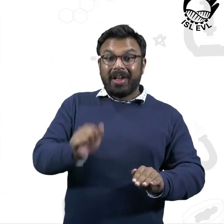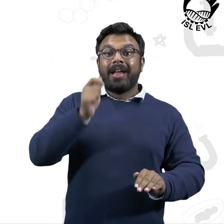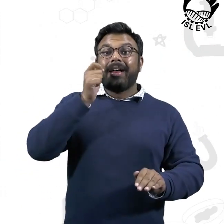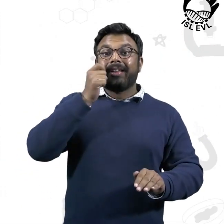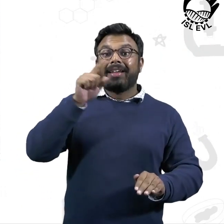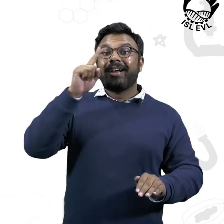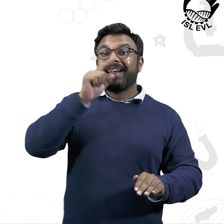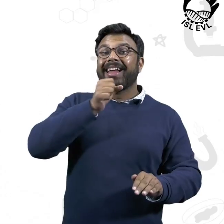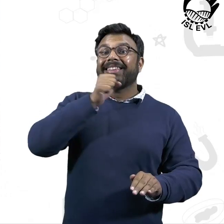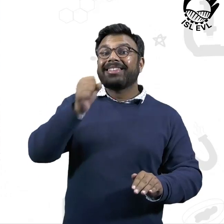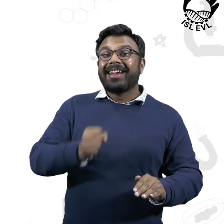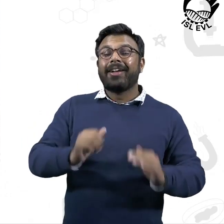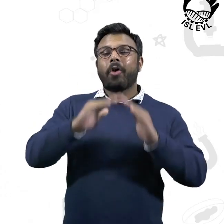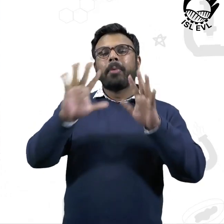grandparents